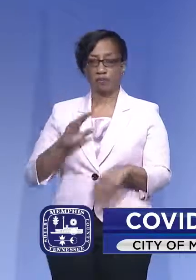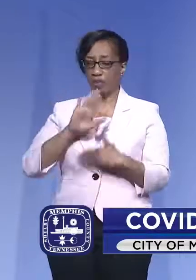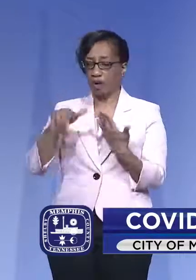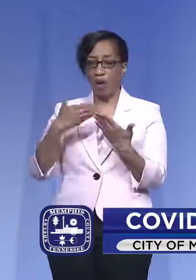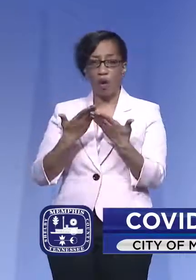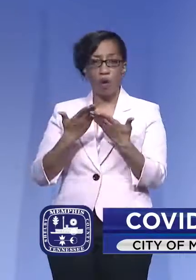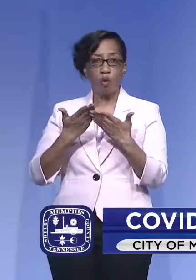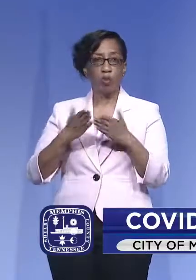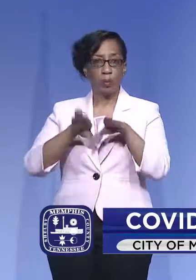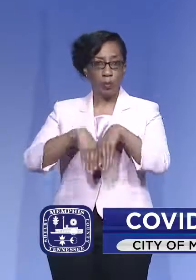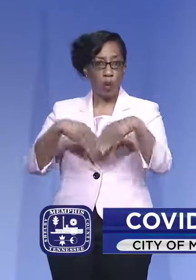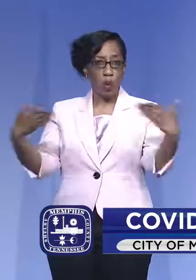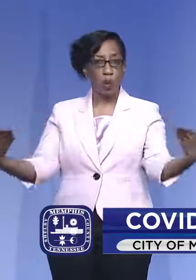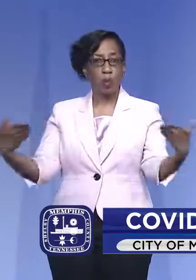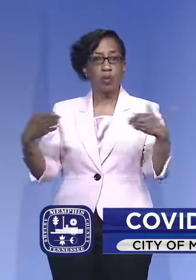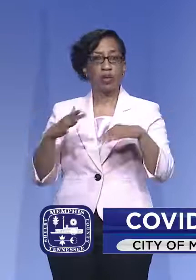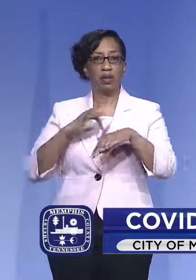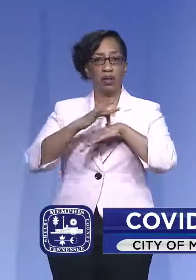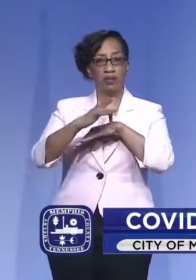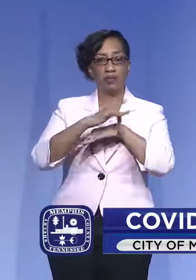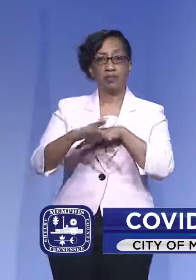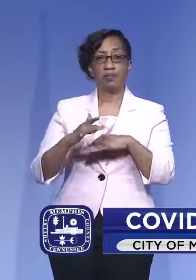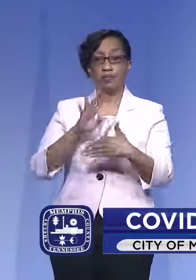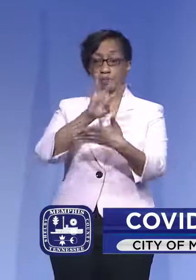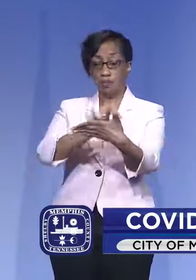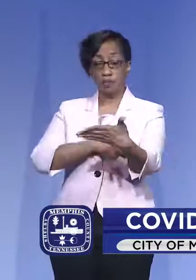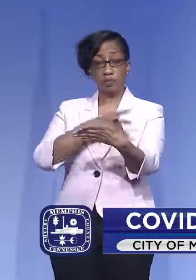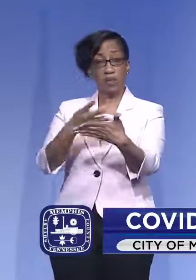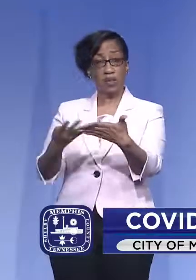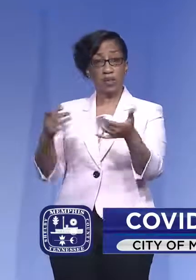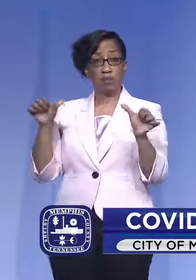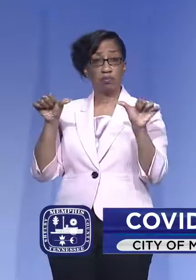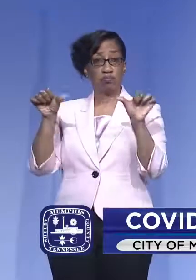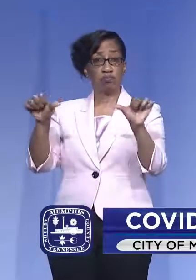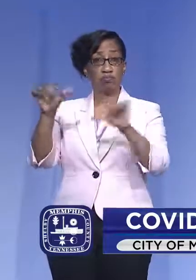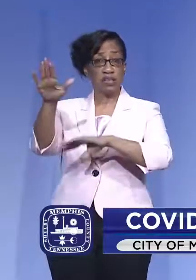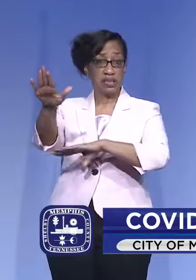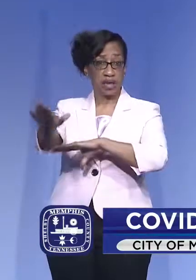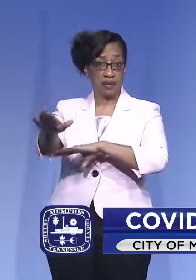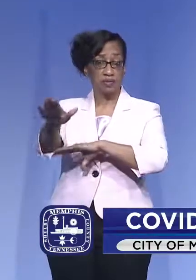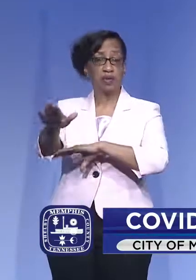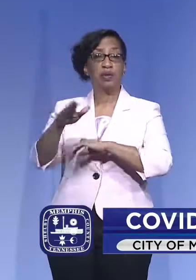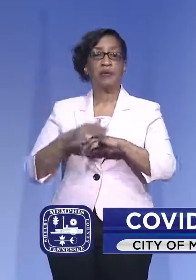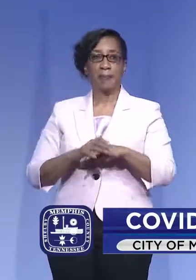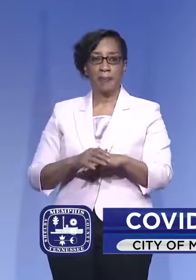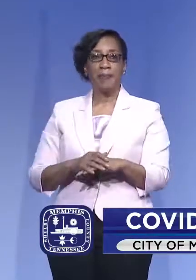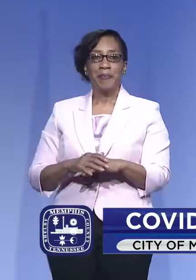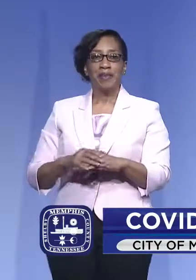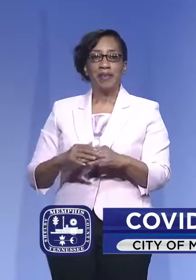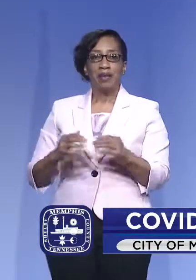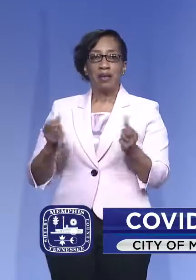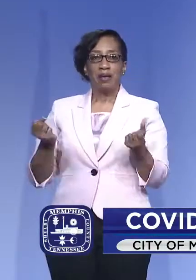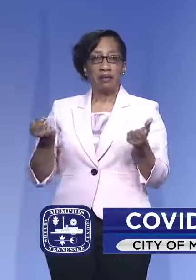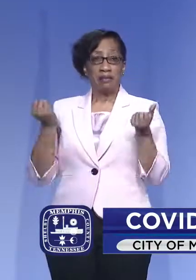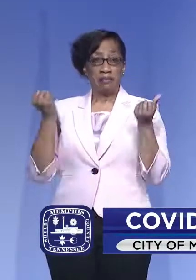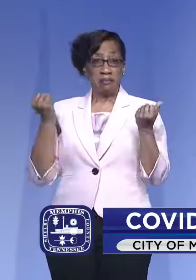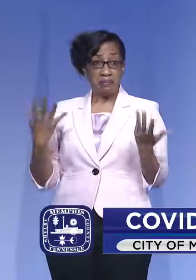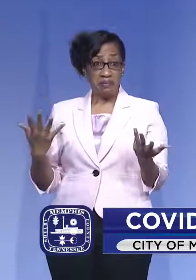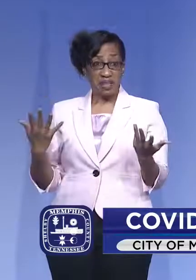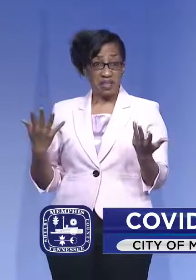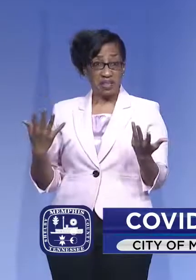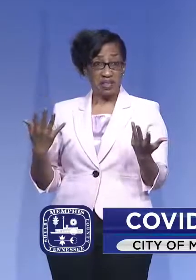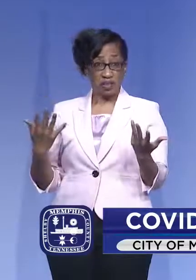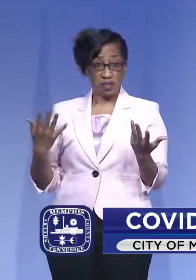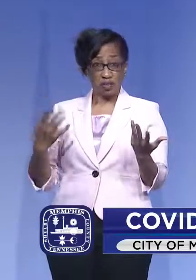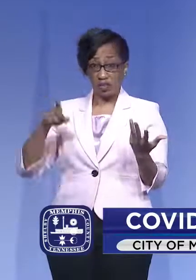be open. The schedules for those sites will be published this afternoon. Many of them will have no need to have